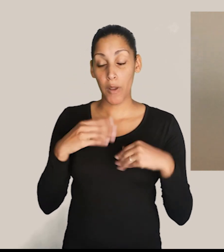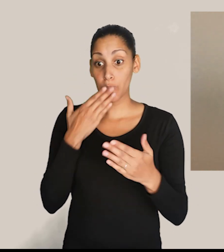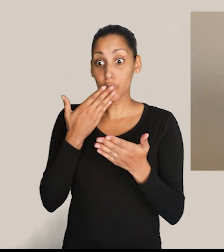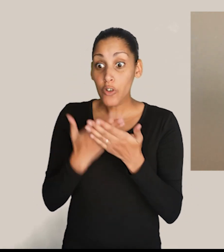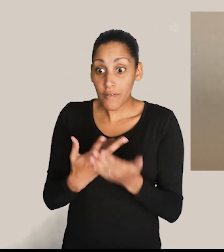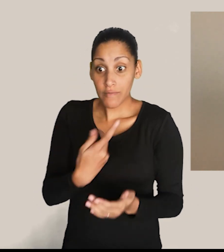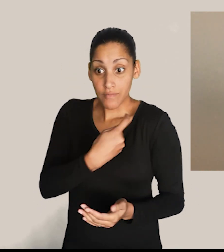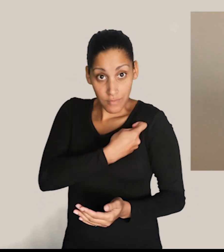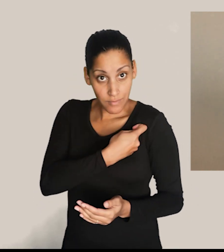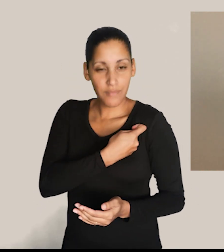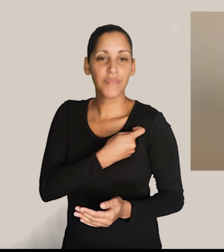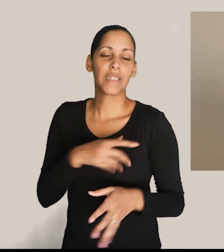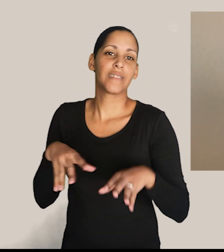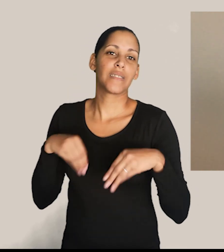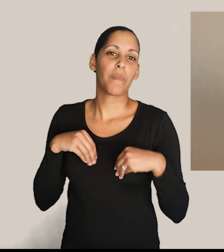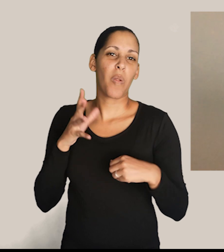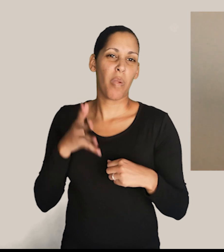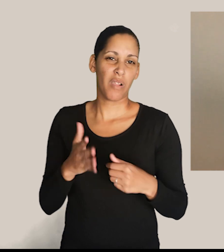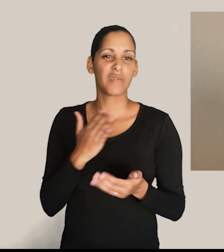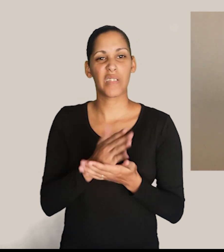proof of vaccination,